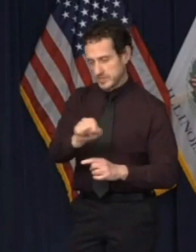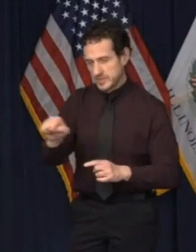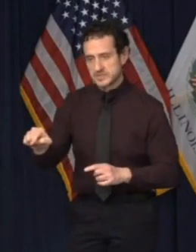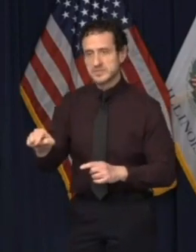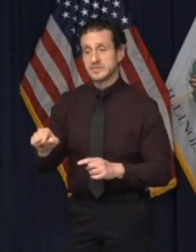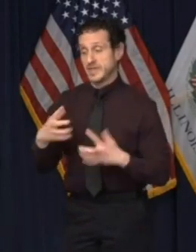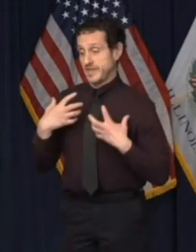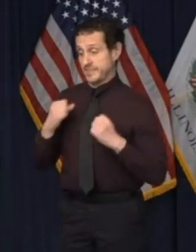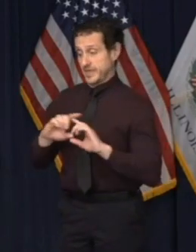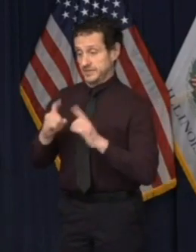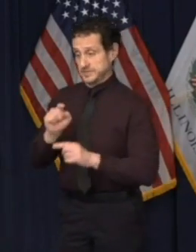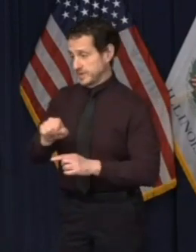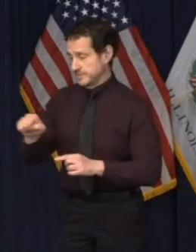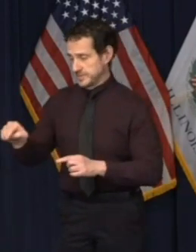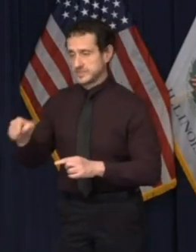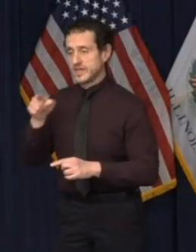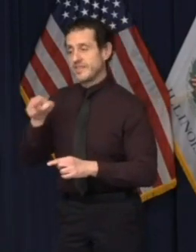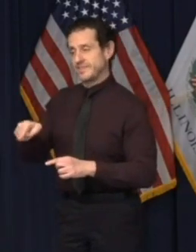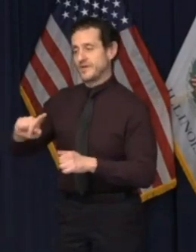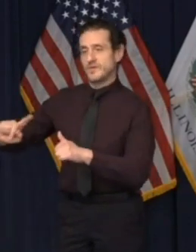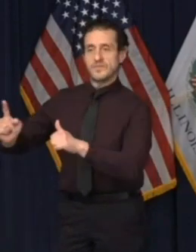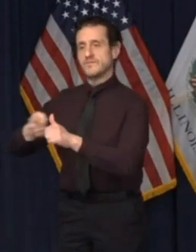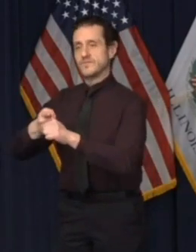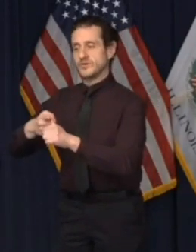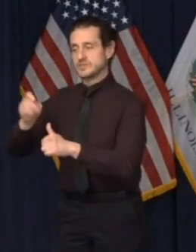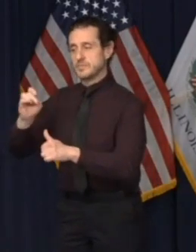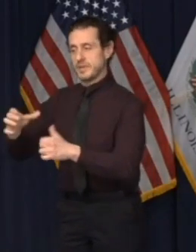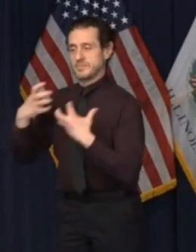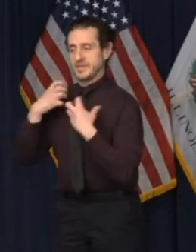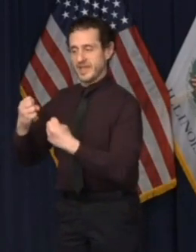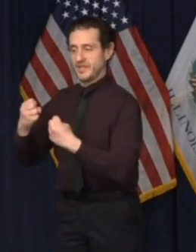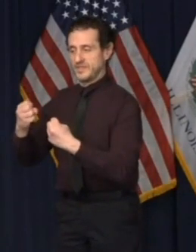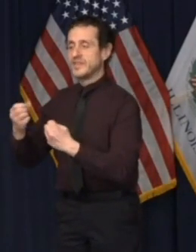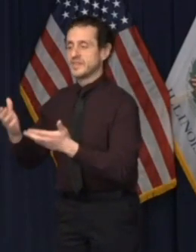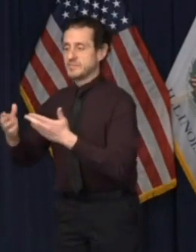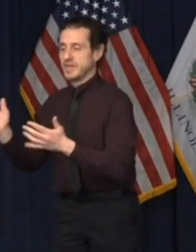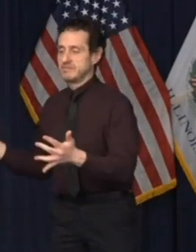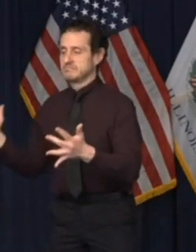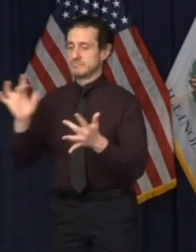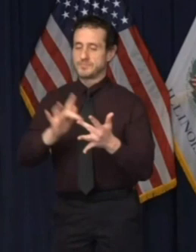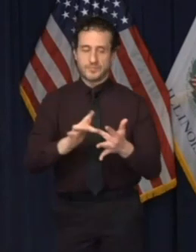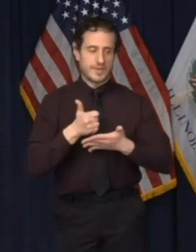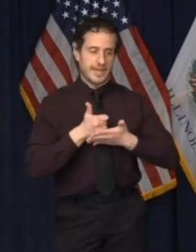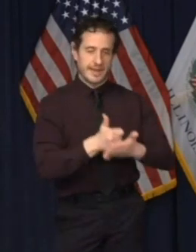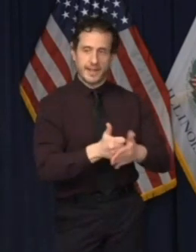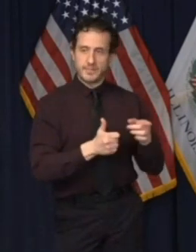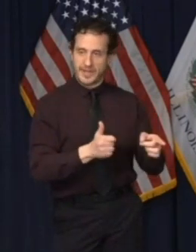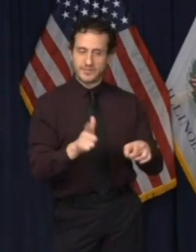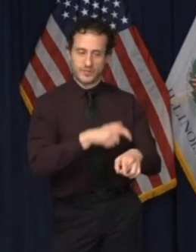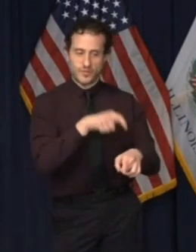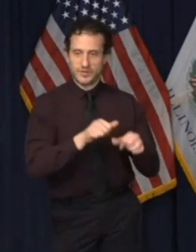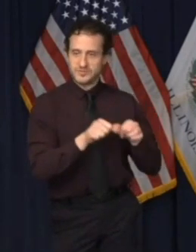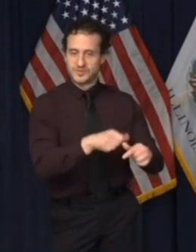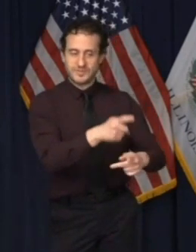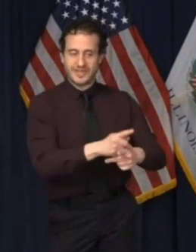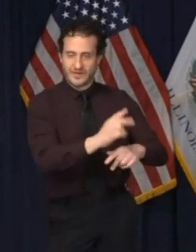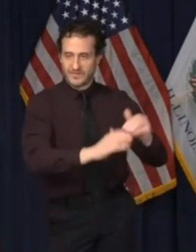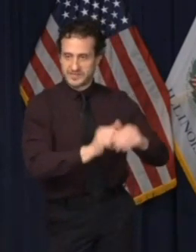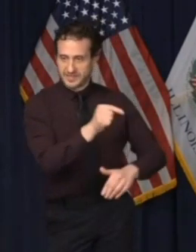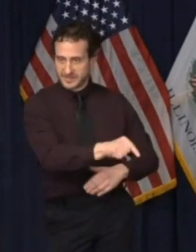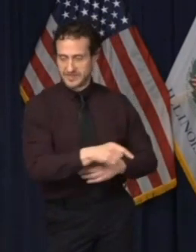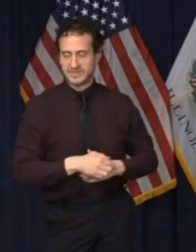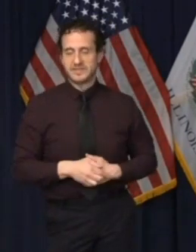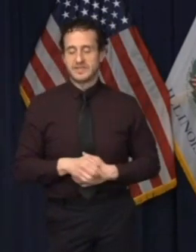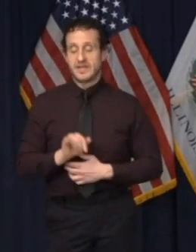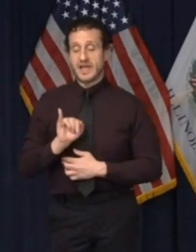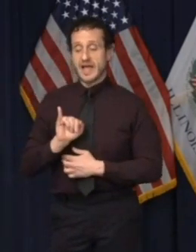the first public health entity that is to come in contact and assist at the long-term care facilities.